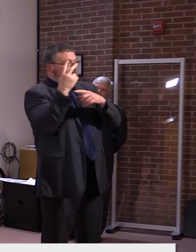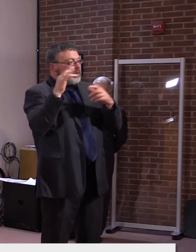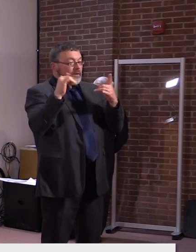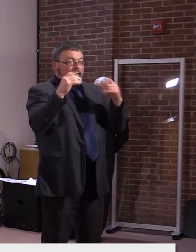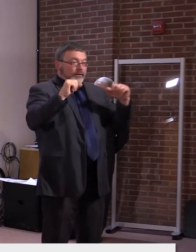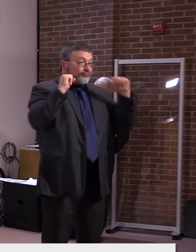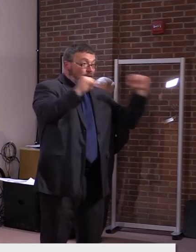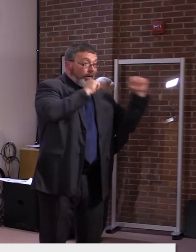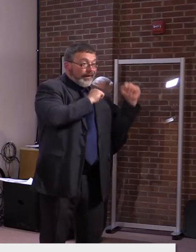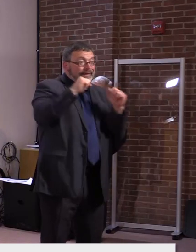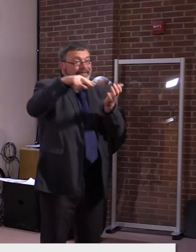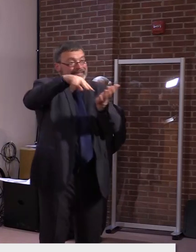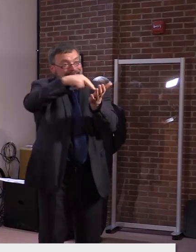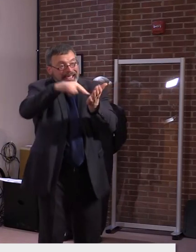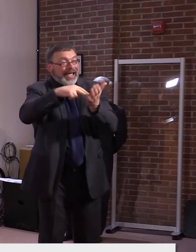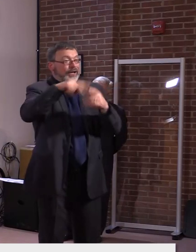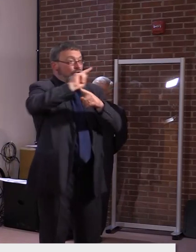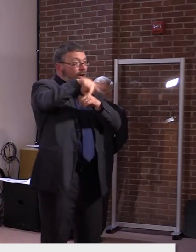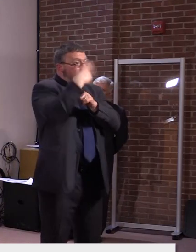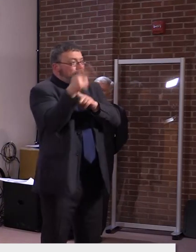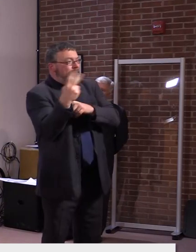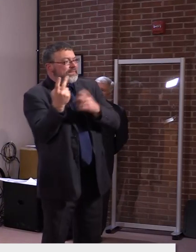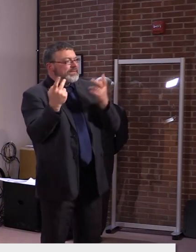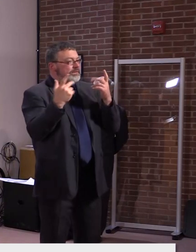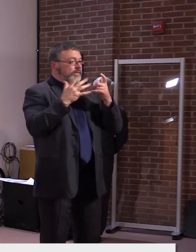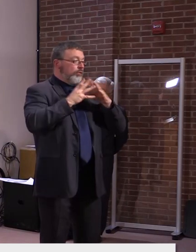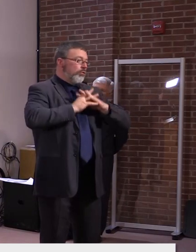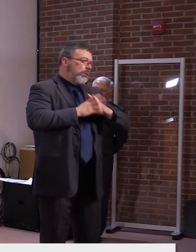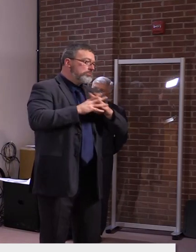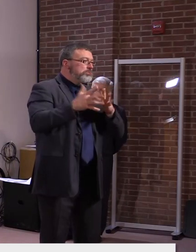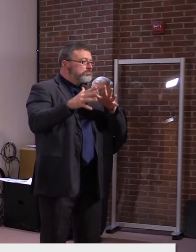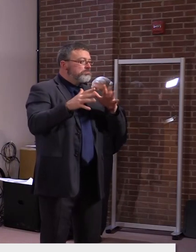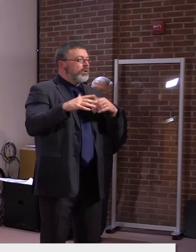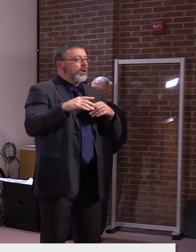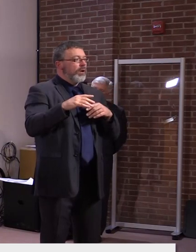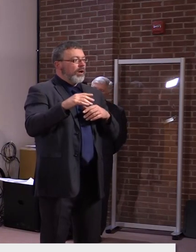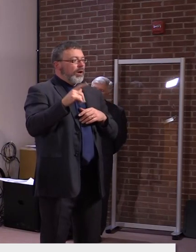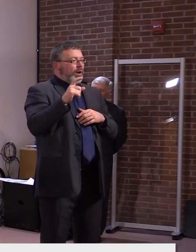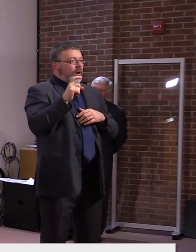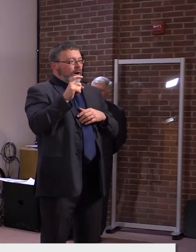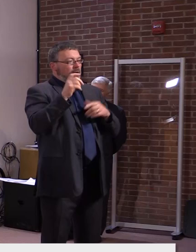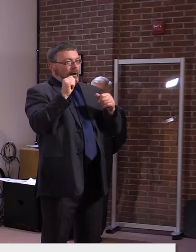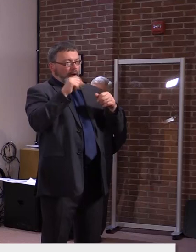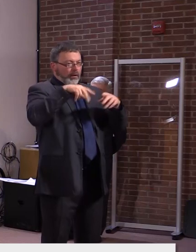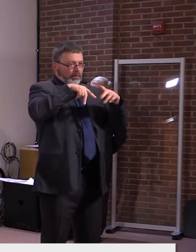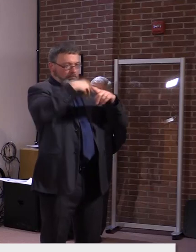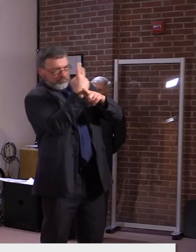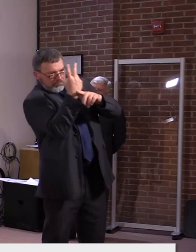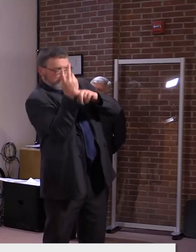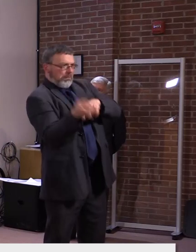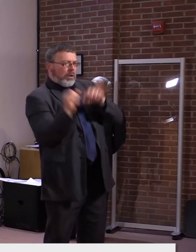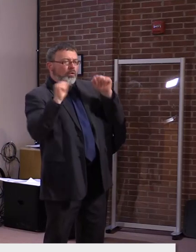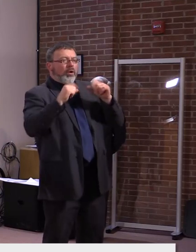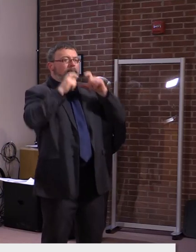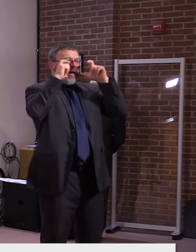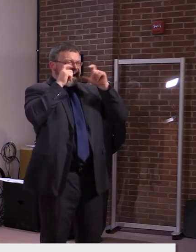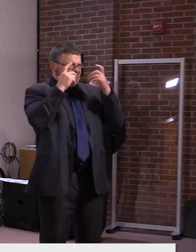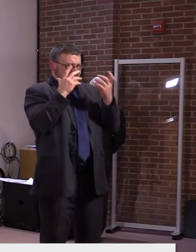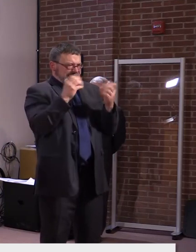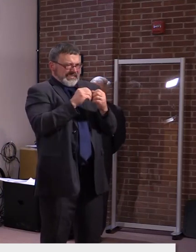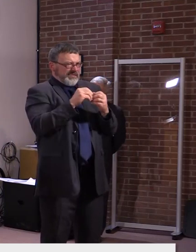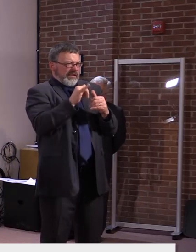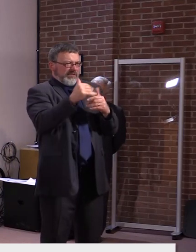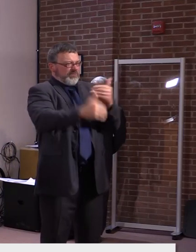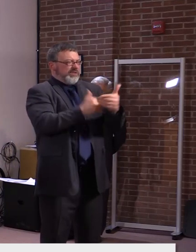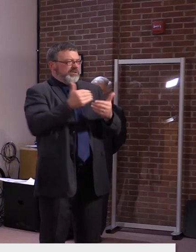dance programs, as well as wrestling, are all opportunities where a mask that could be properly worn at the beginning